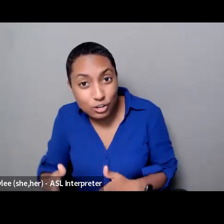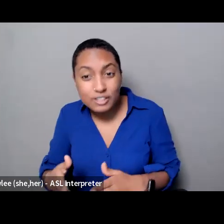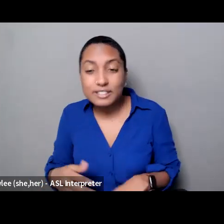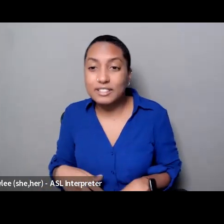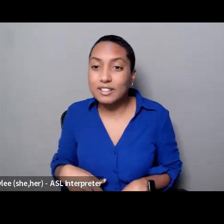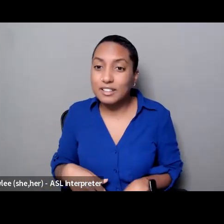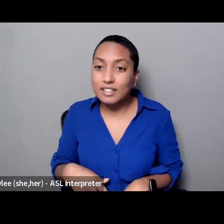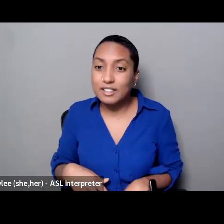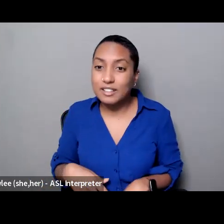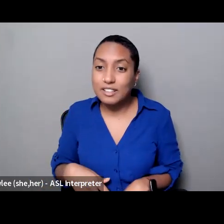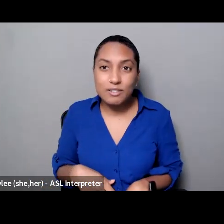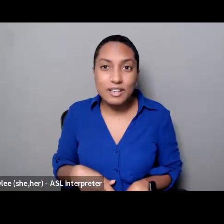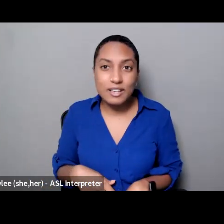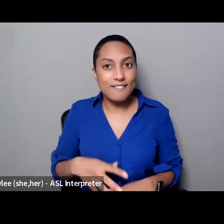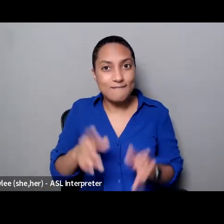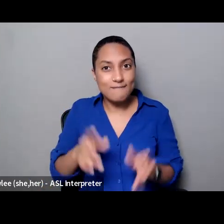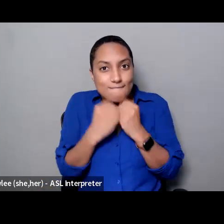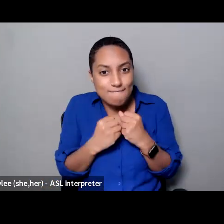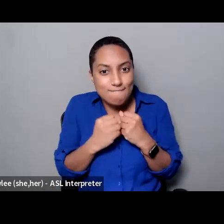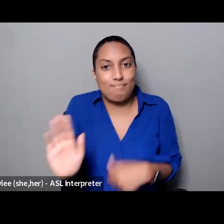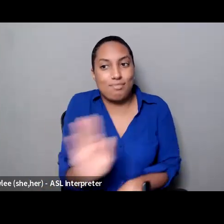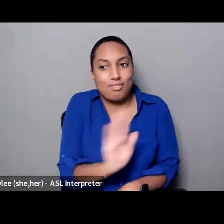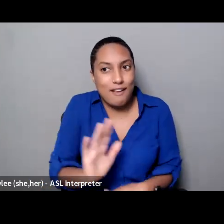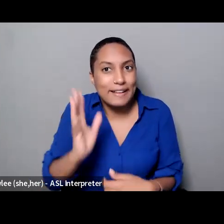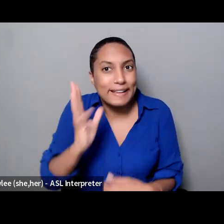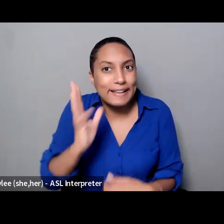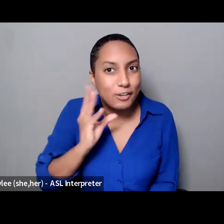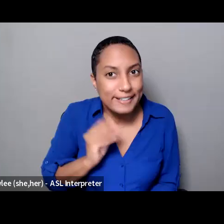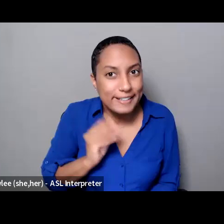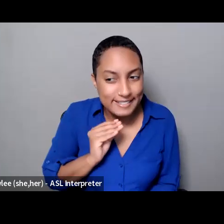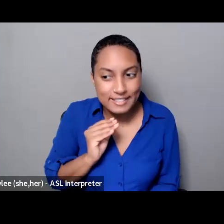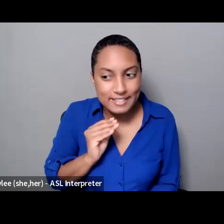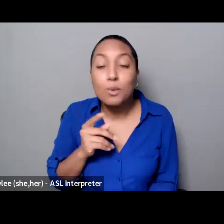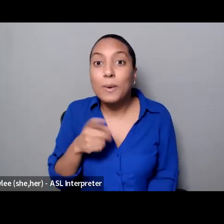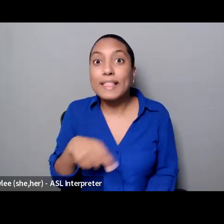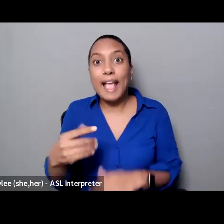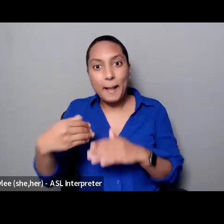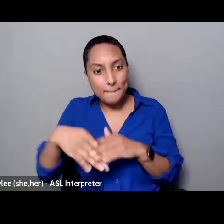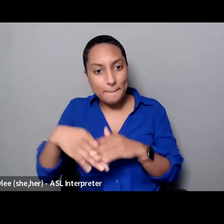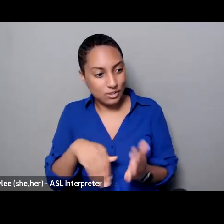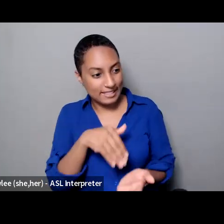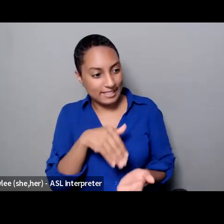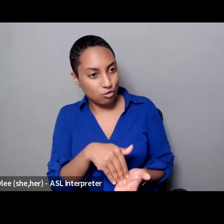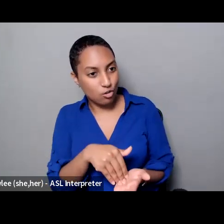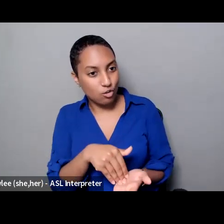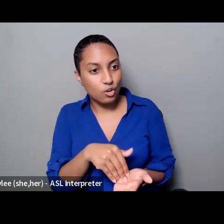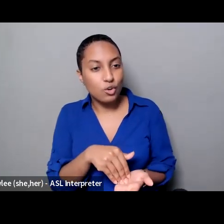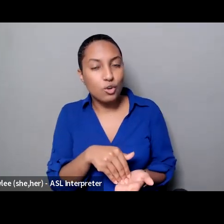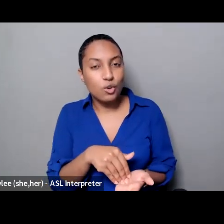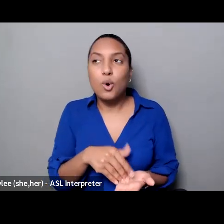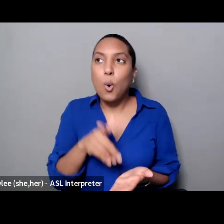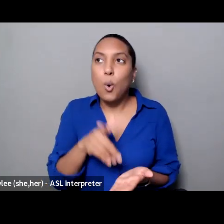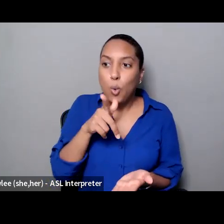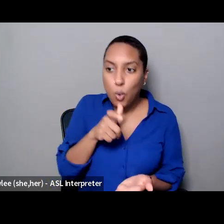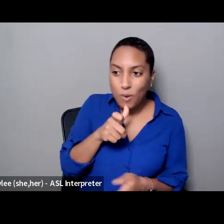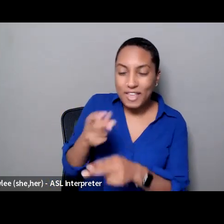experience when they come into your center is who they will learn from, who will be their role models,